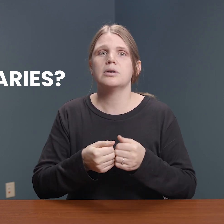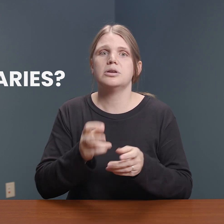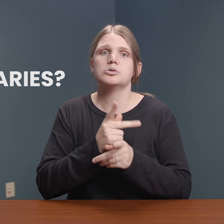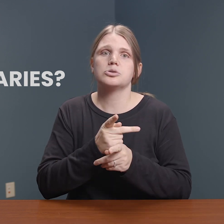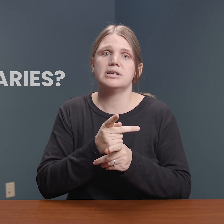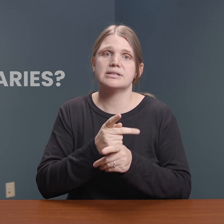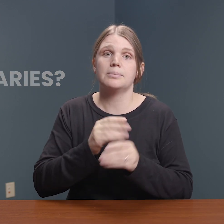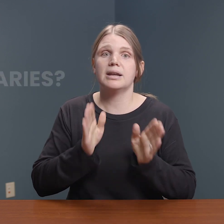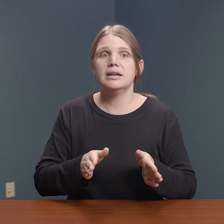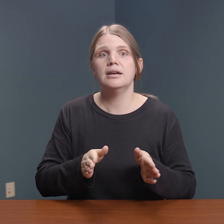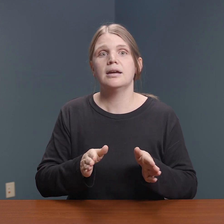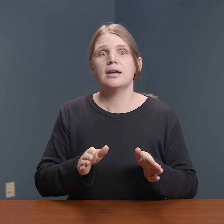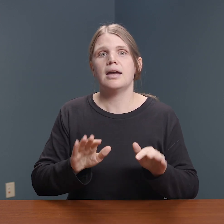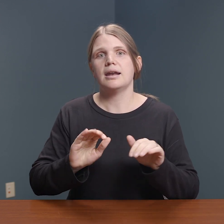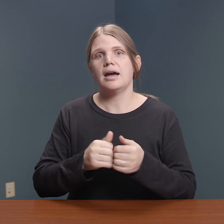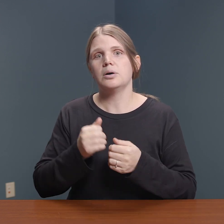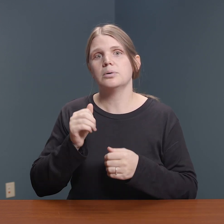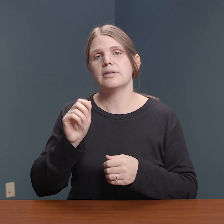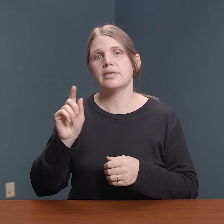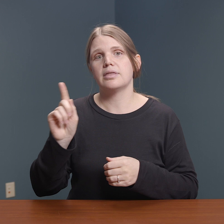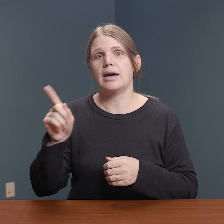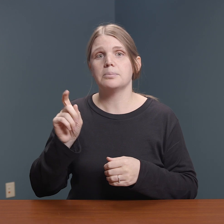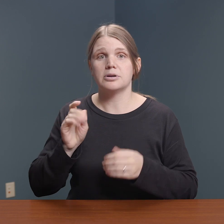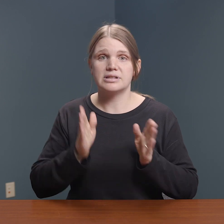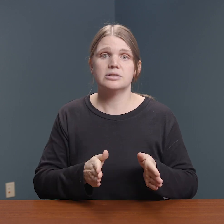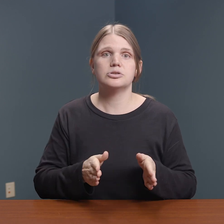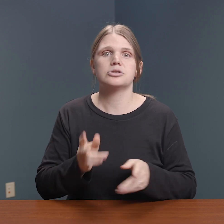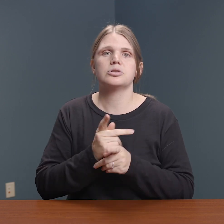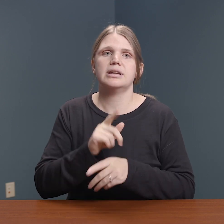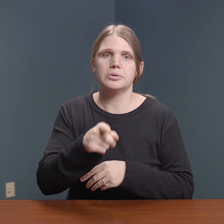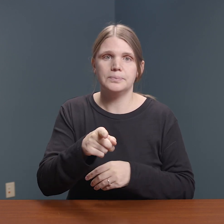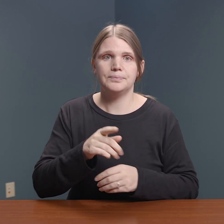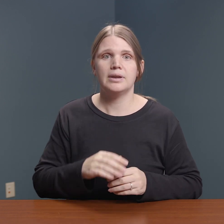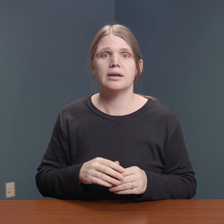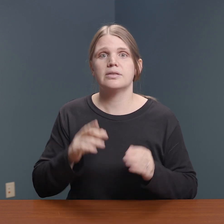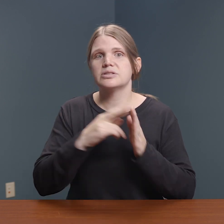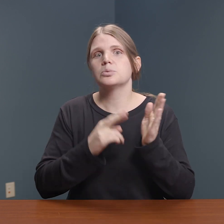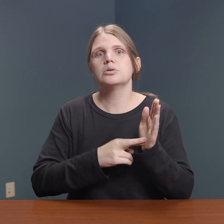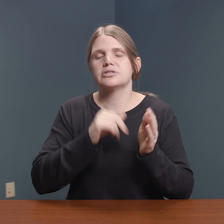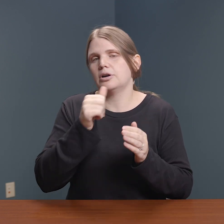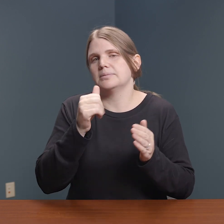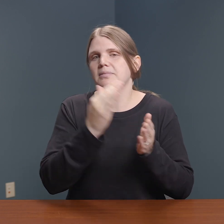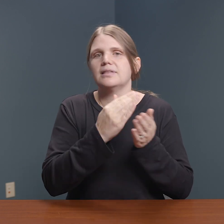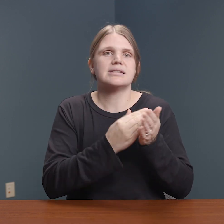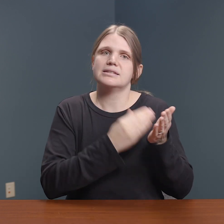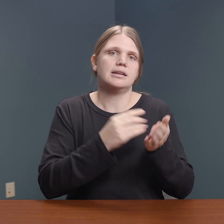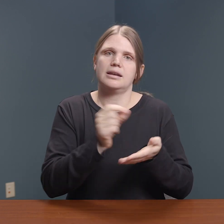you treat somebody and how that person should treat you. These rules aren't listed